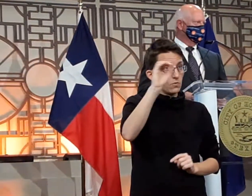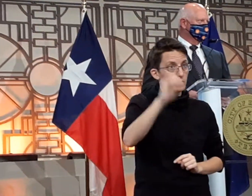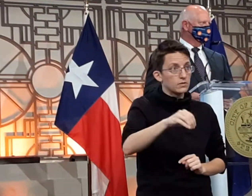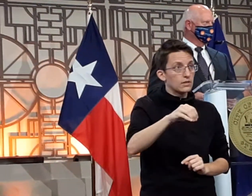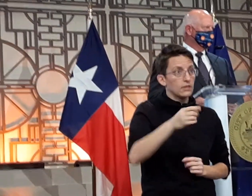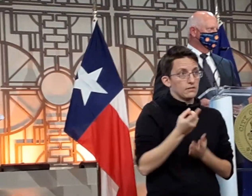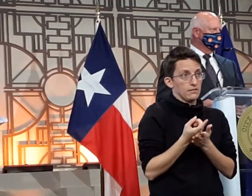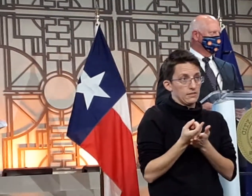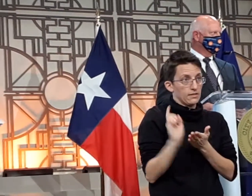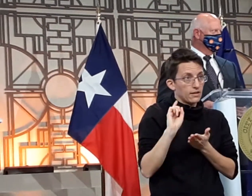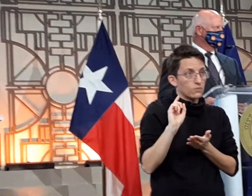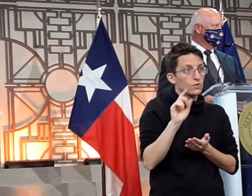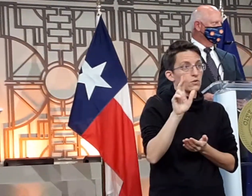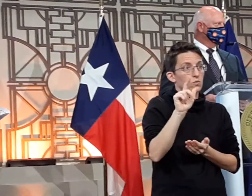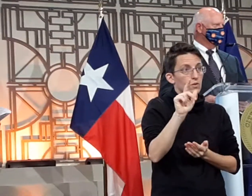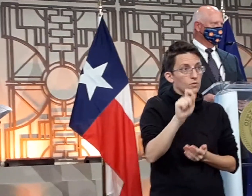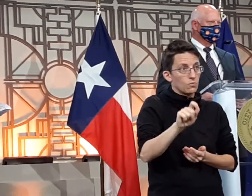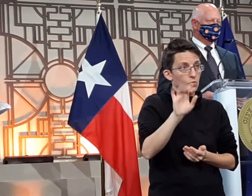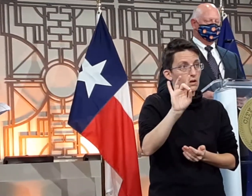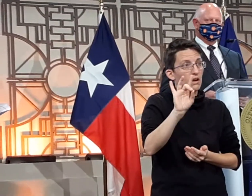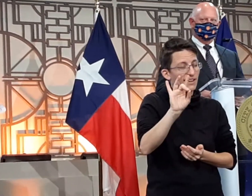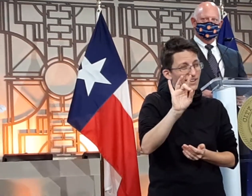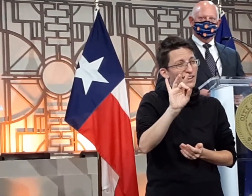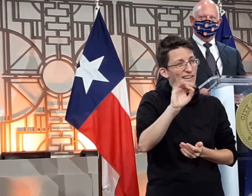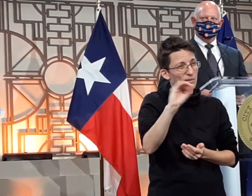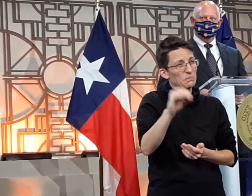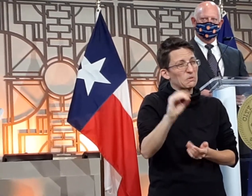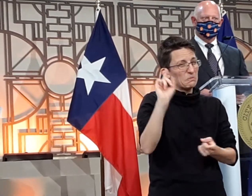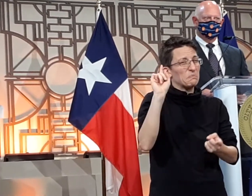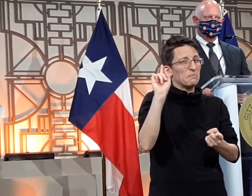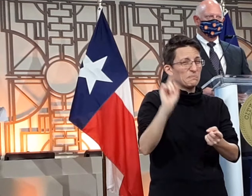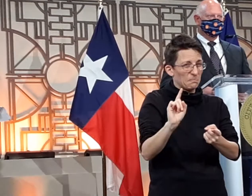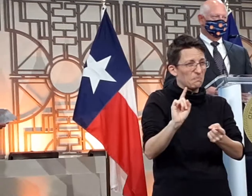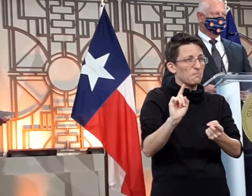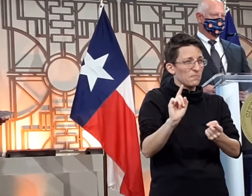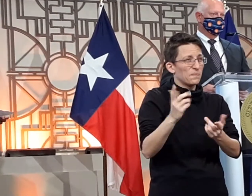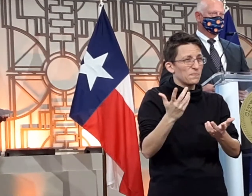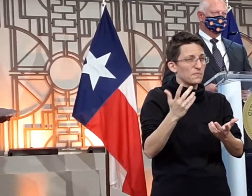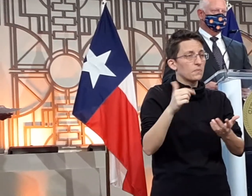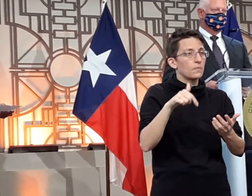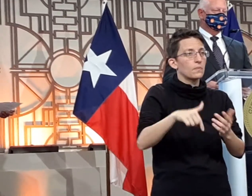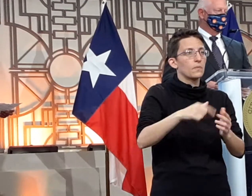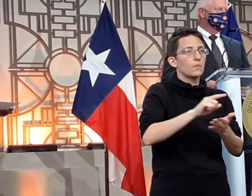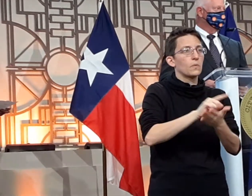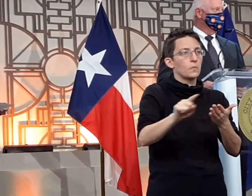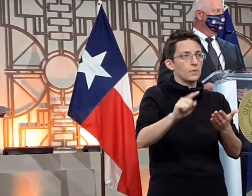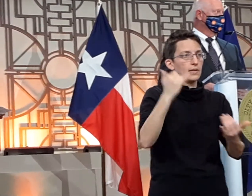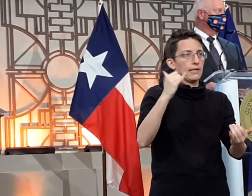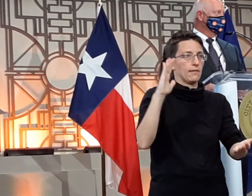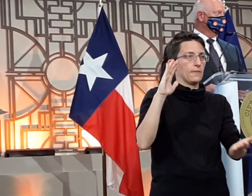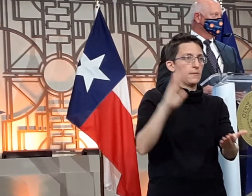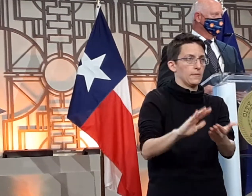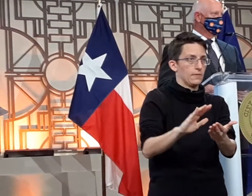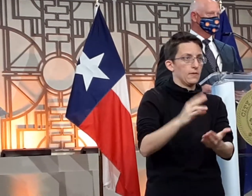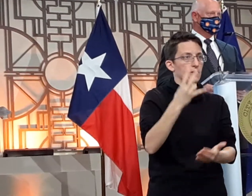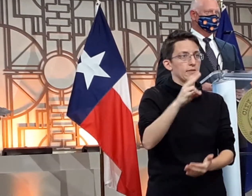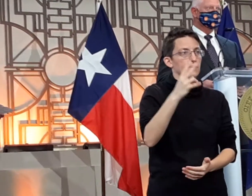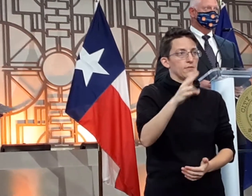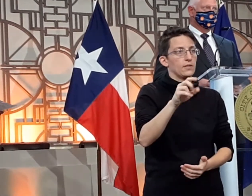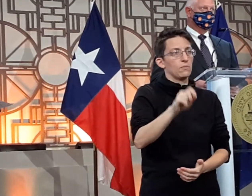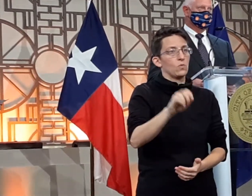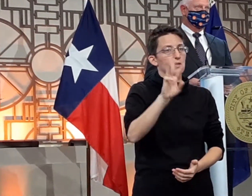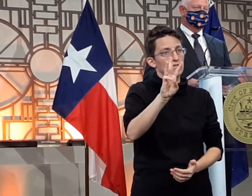Last week, we were at 23.3%, which was not a very big drop. This week, it is down to 17.6%. So